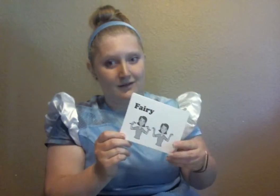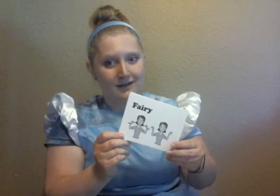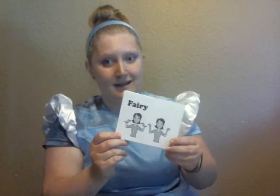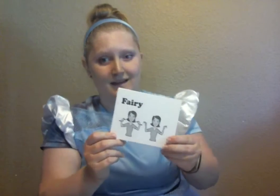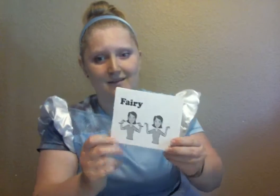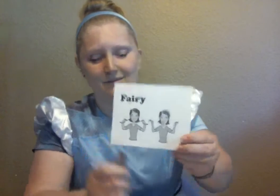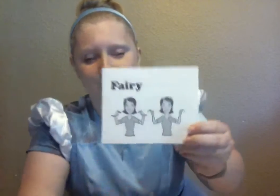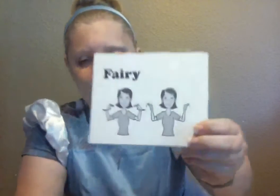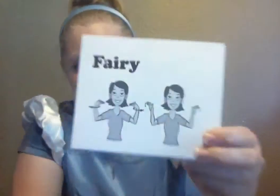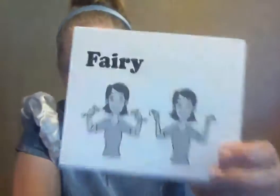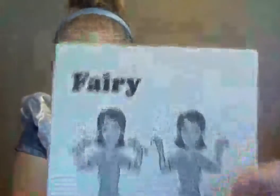fairy.